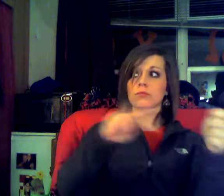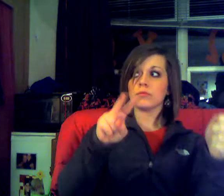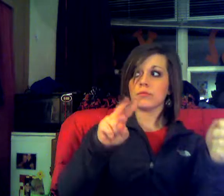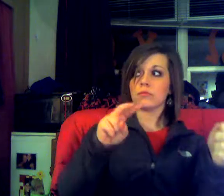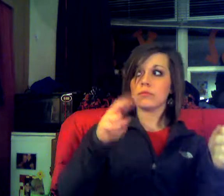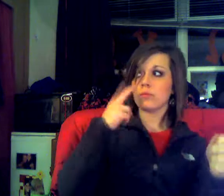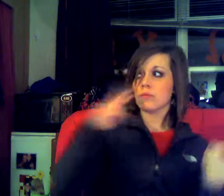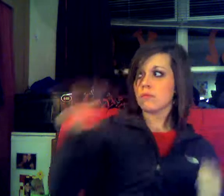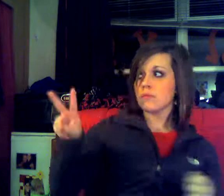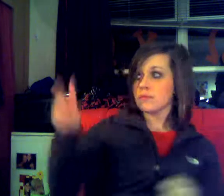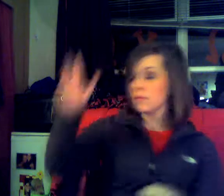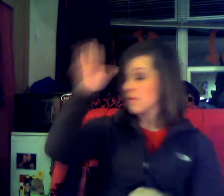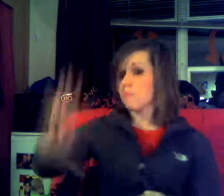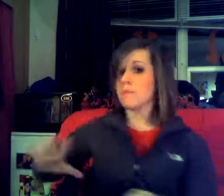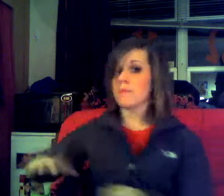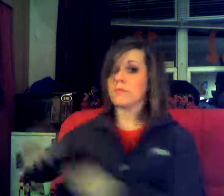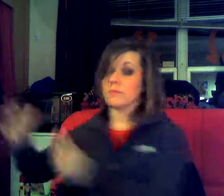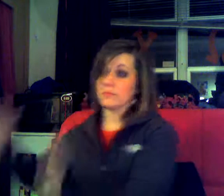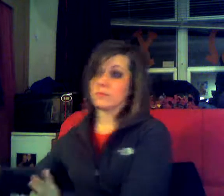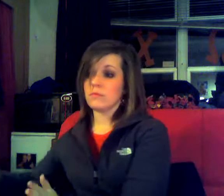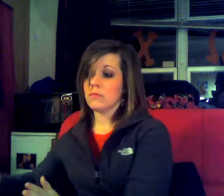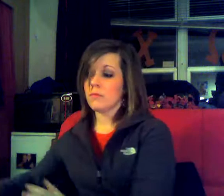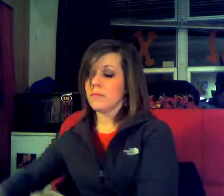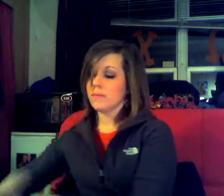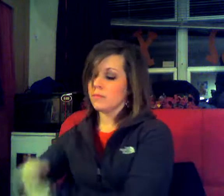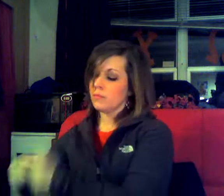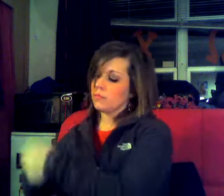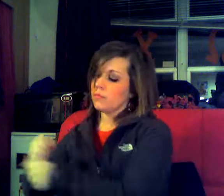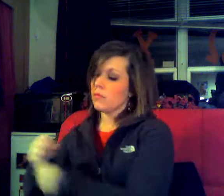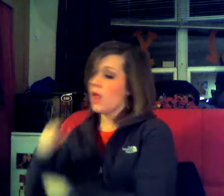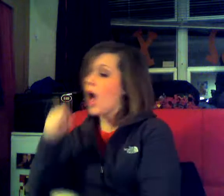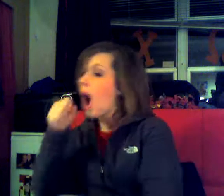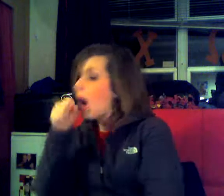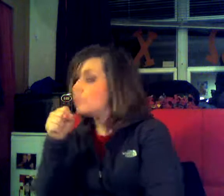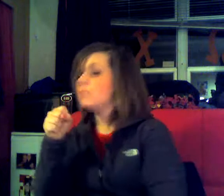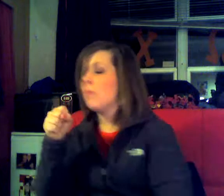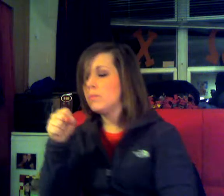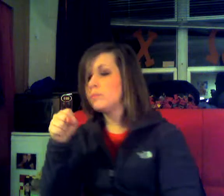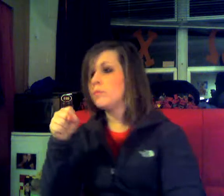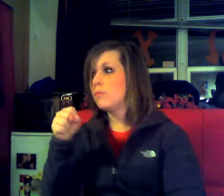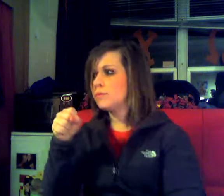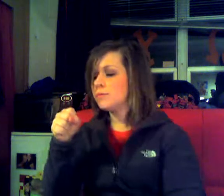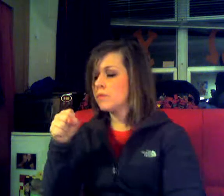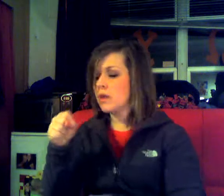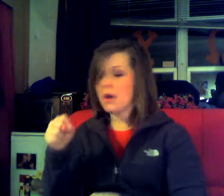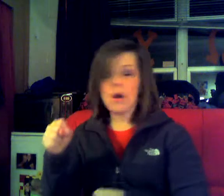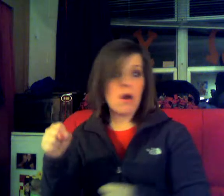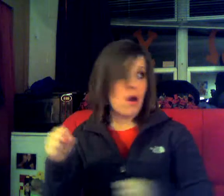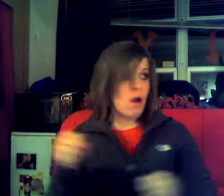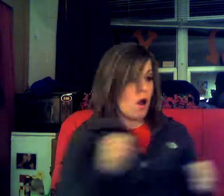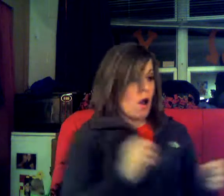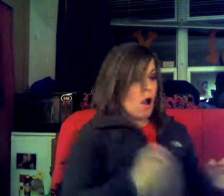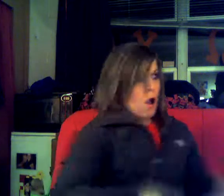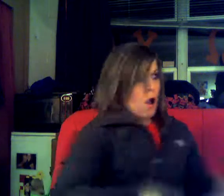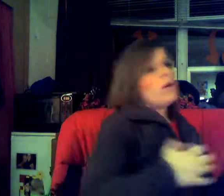next to you. Man takes a bite of candy pie. You're furious. So you grab it